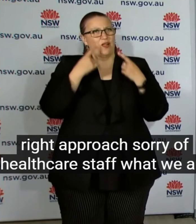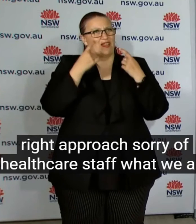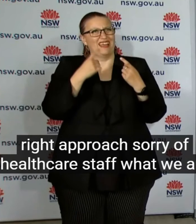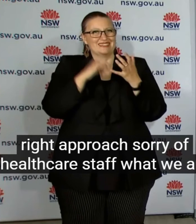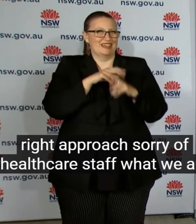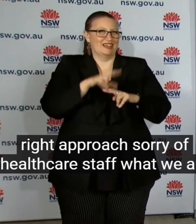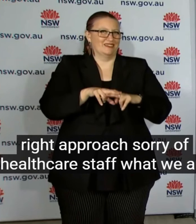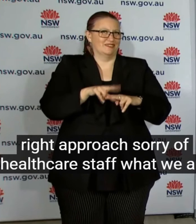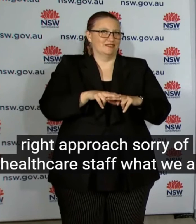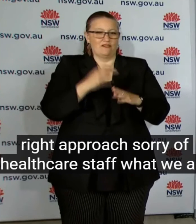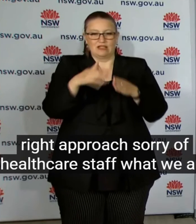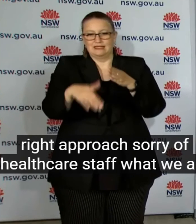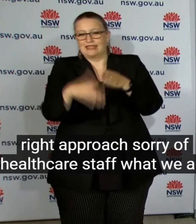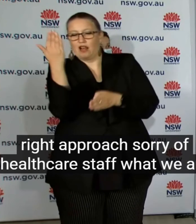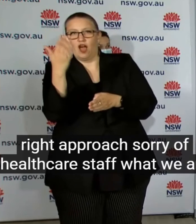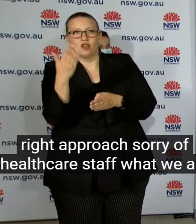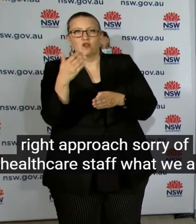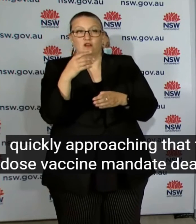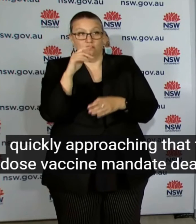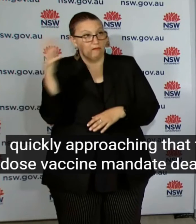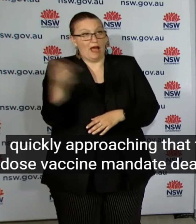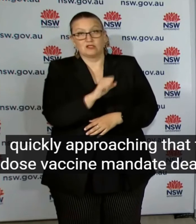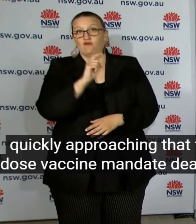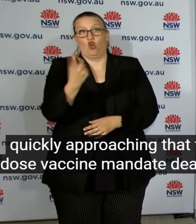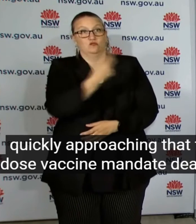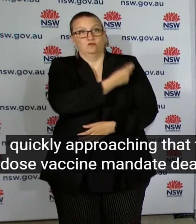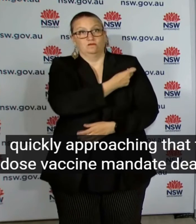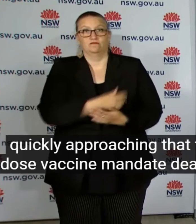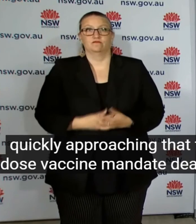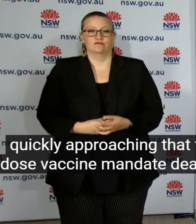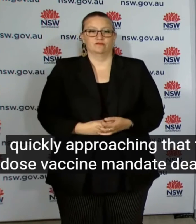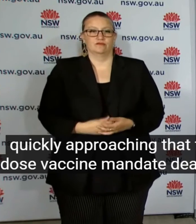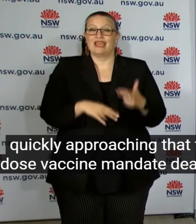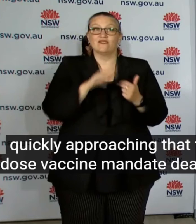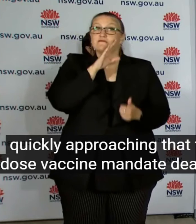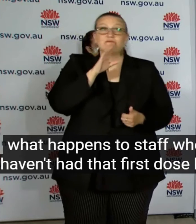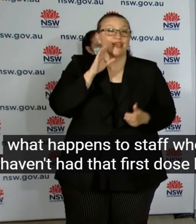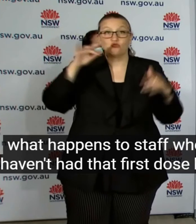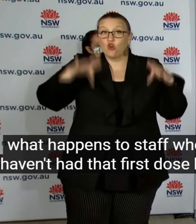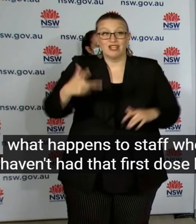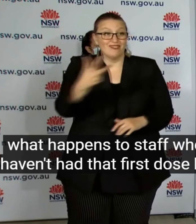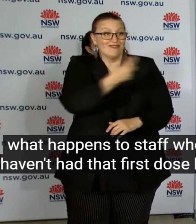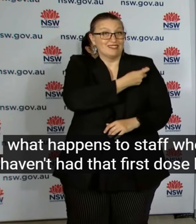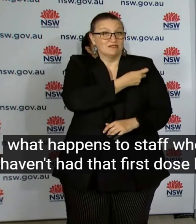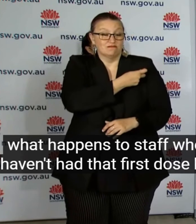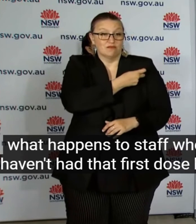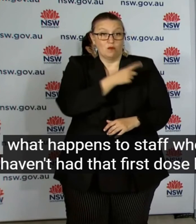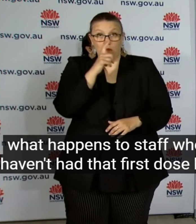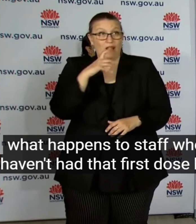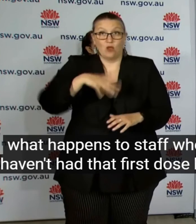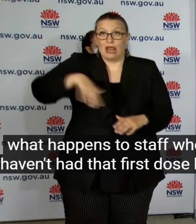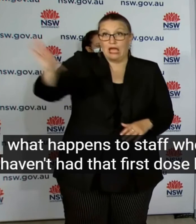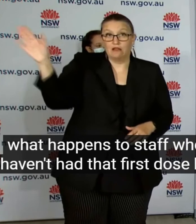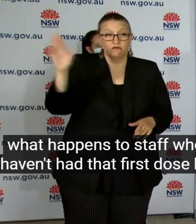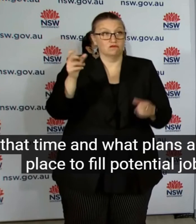deadline. What happens to staff who haven't had that first dose by that time, and what plans are in place to fill potential job shortages? Look, the issue